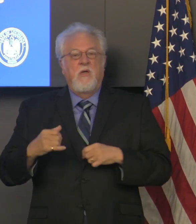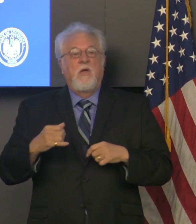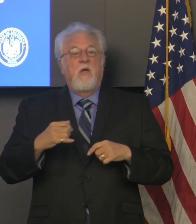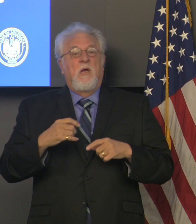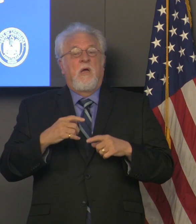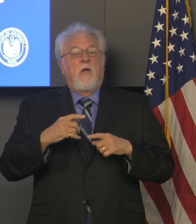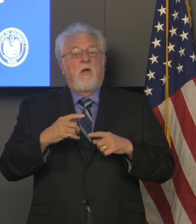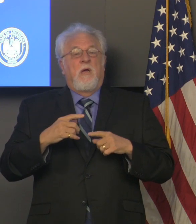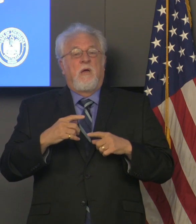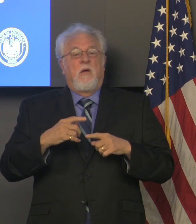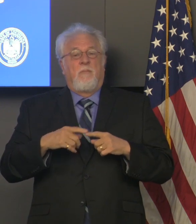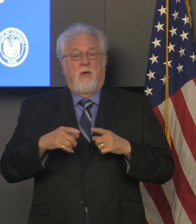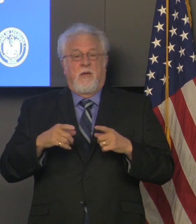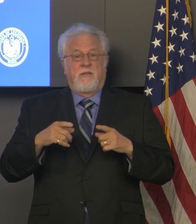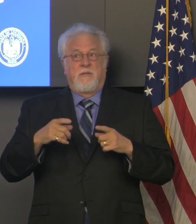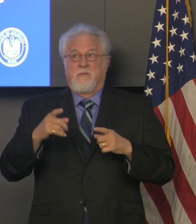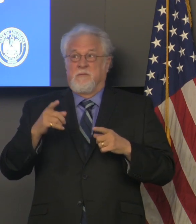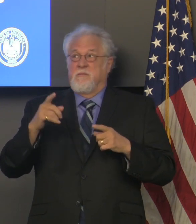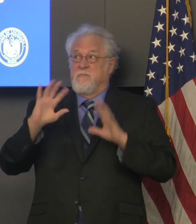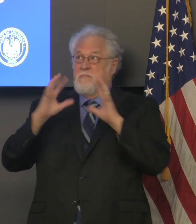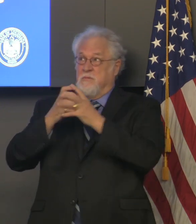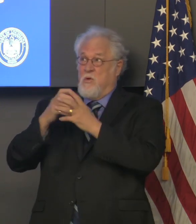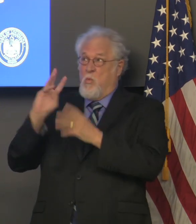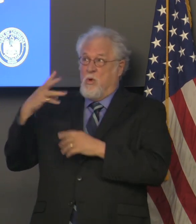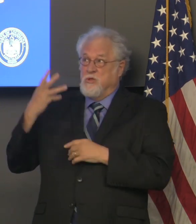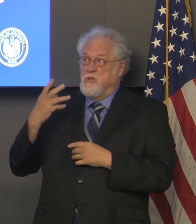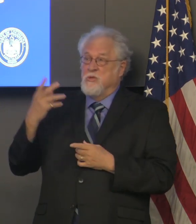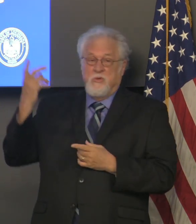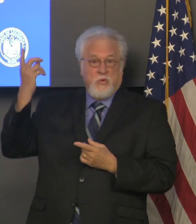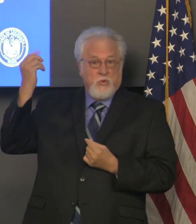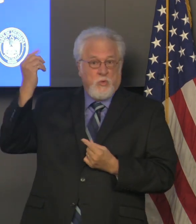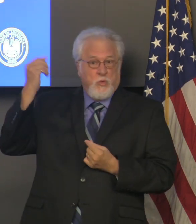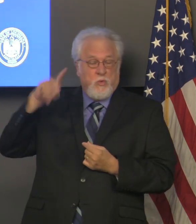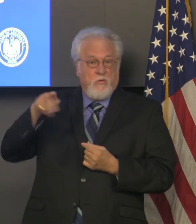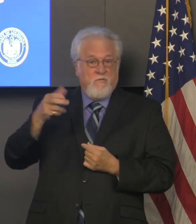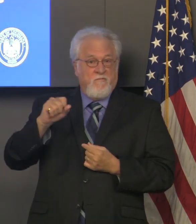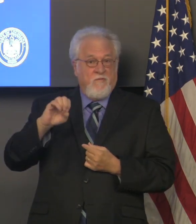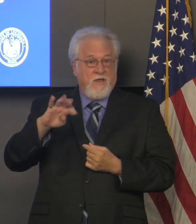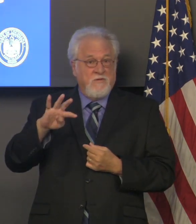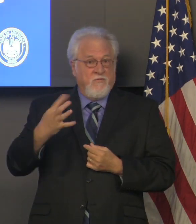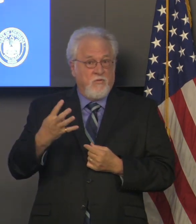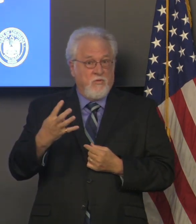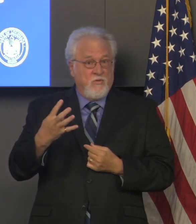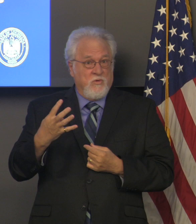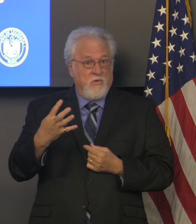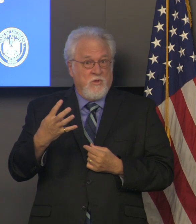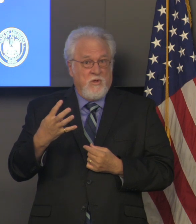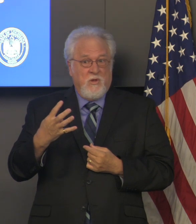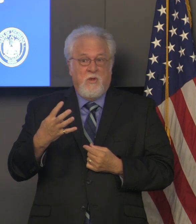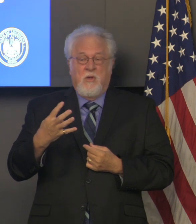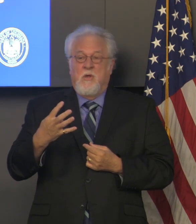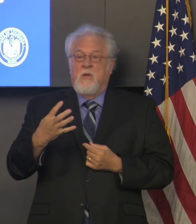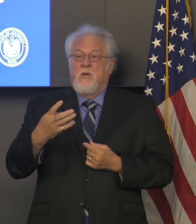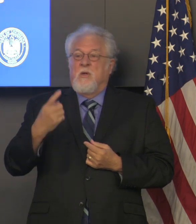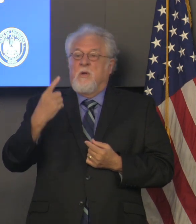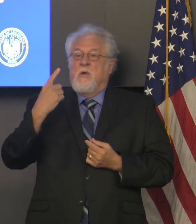they get together in Washington and try to figure out what phase 4 is going to look like in terms